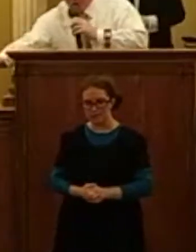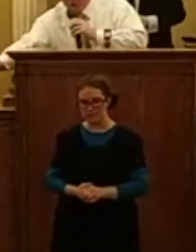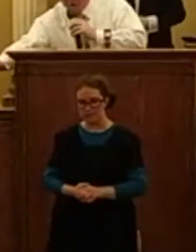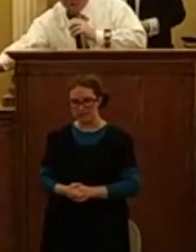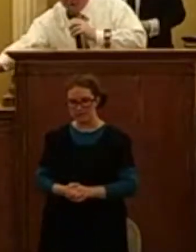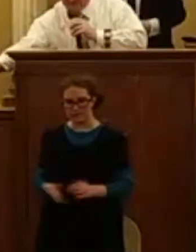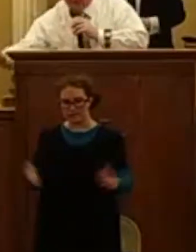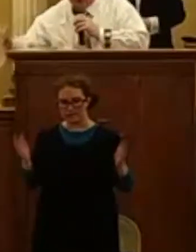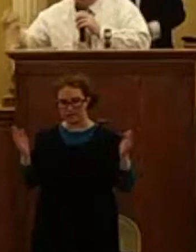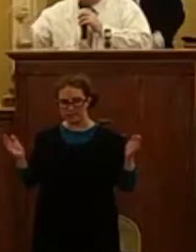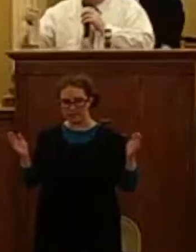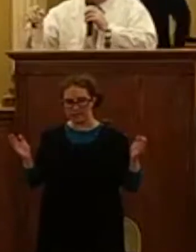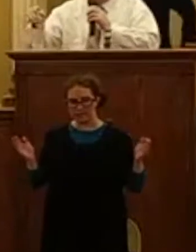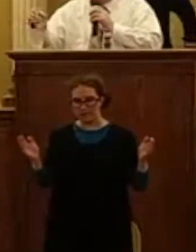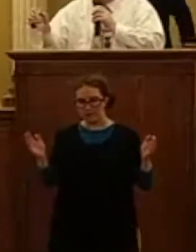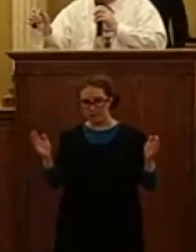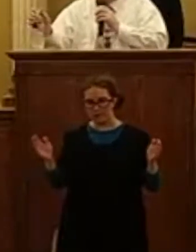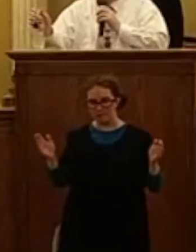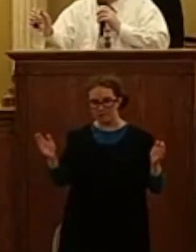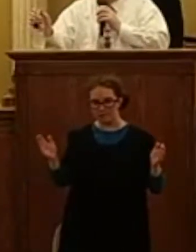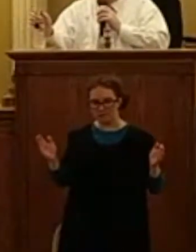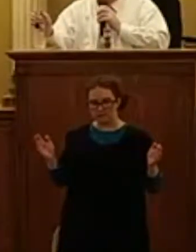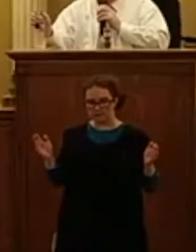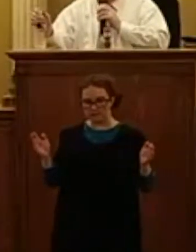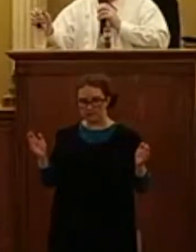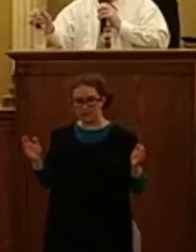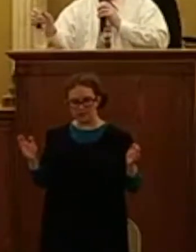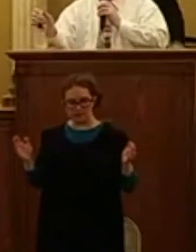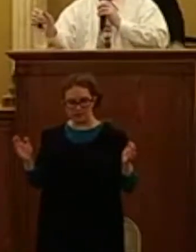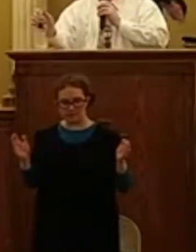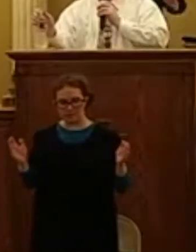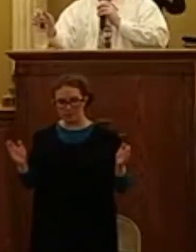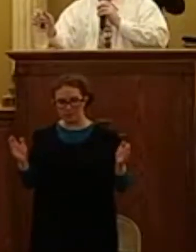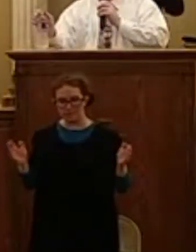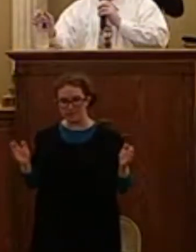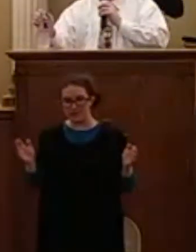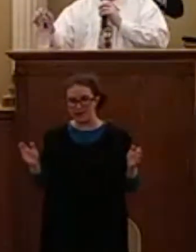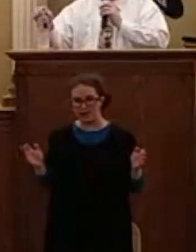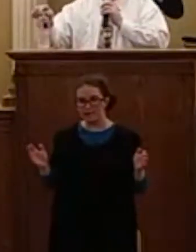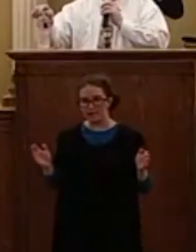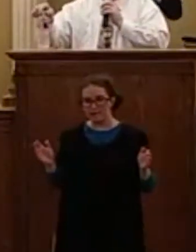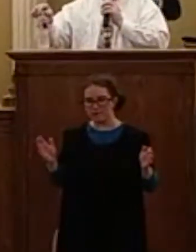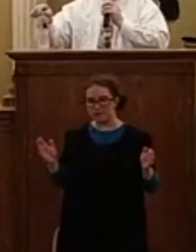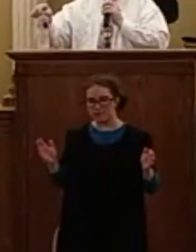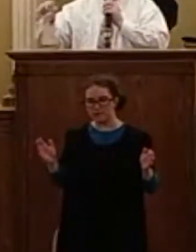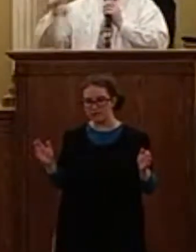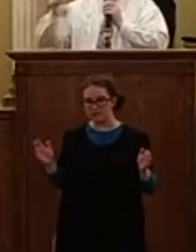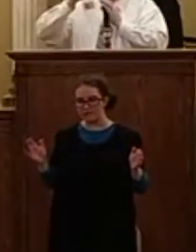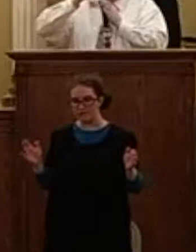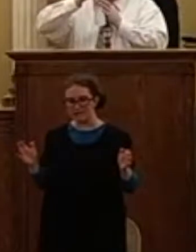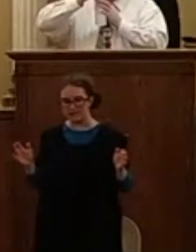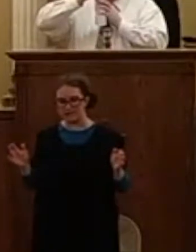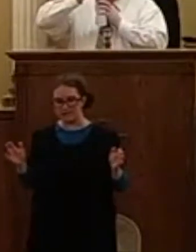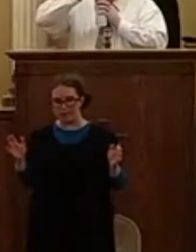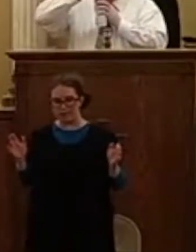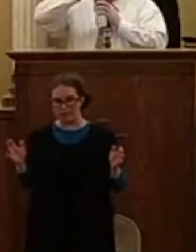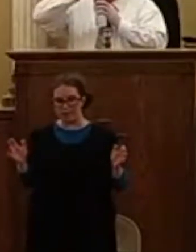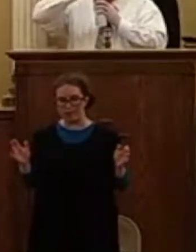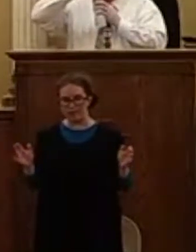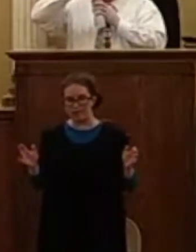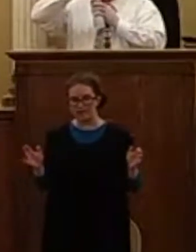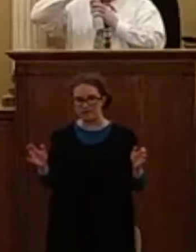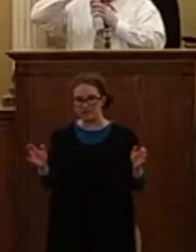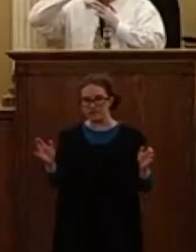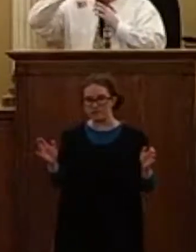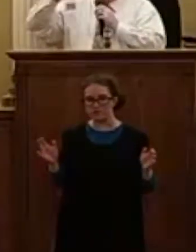tonight for your goodness. Thank you tonight for your mercy. Lord, as we break the bread of life, I pray that your anointing would